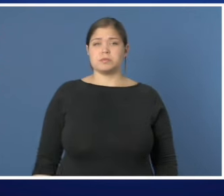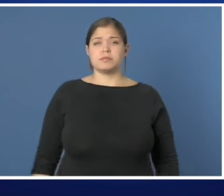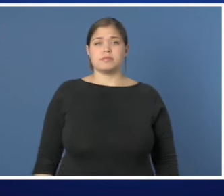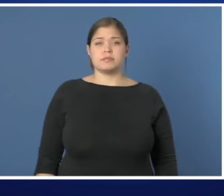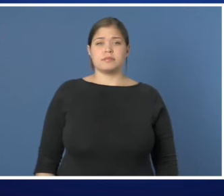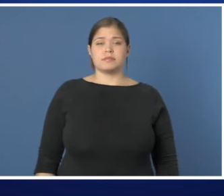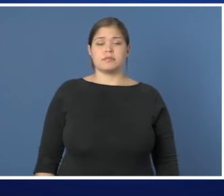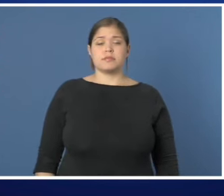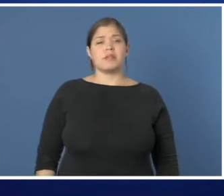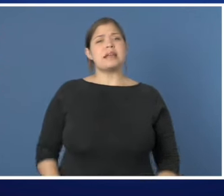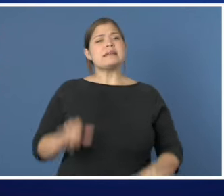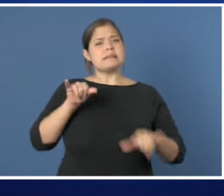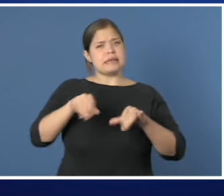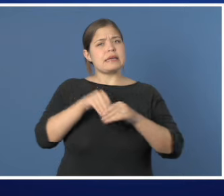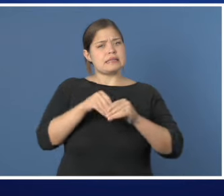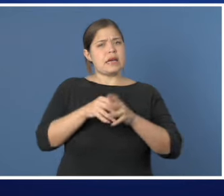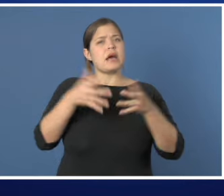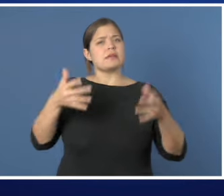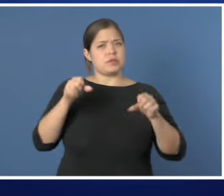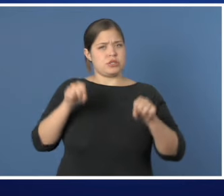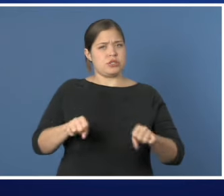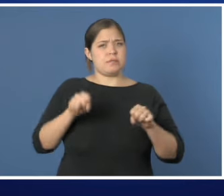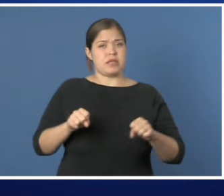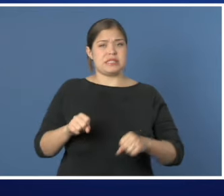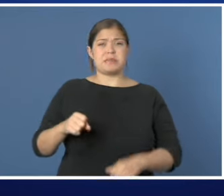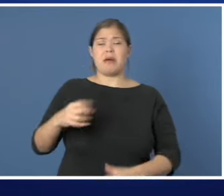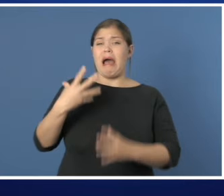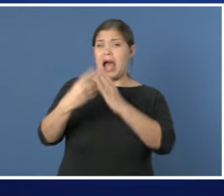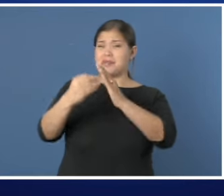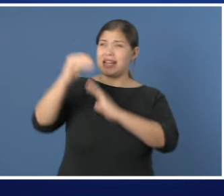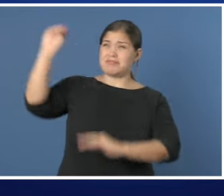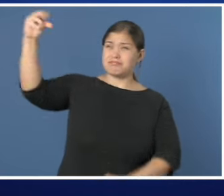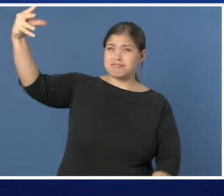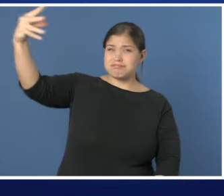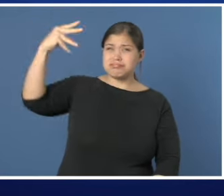Stay indoors as much as possible and limit exposure to the sun.